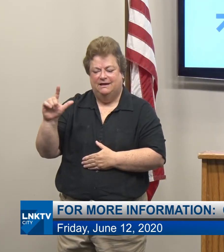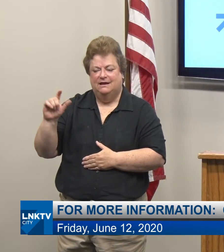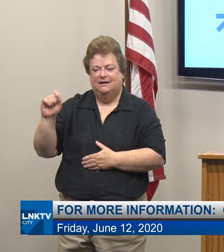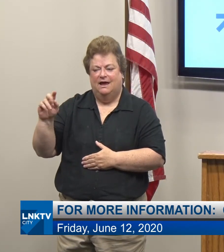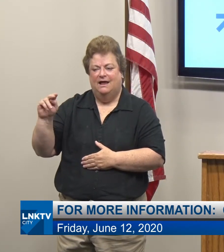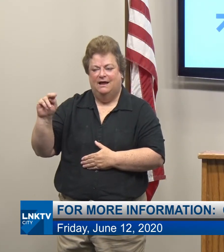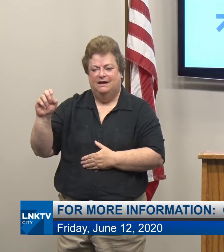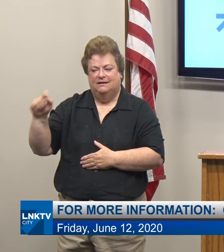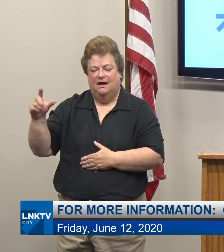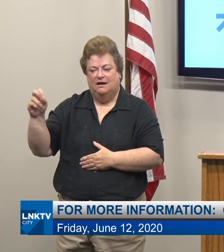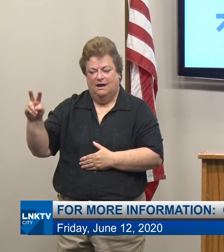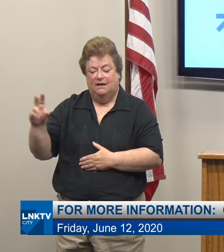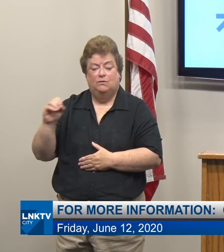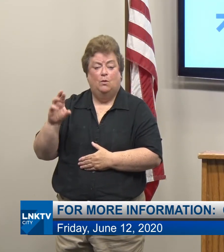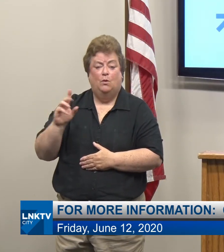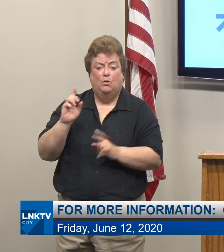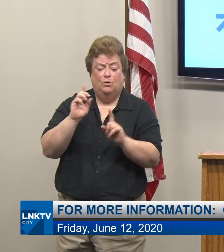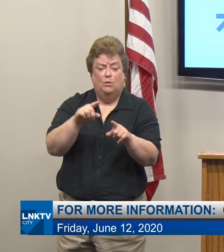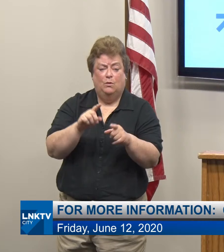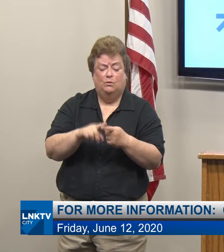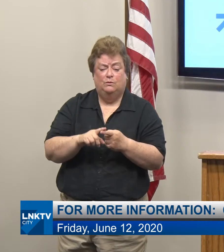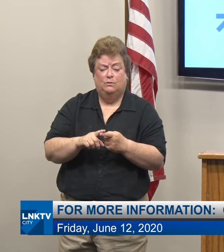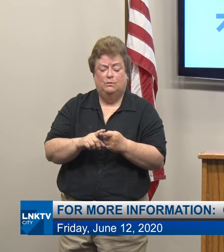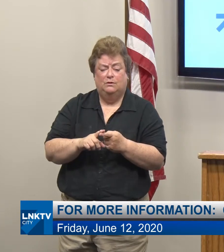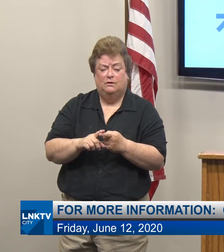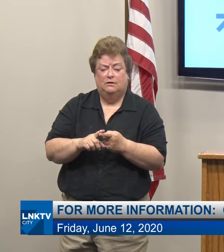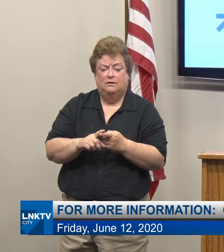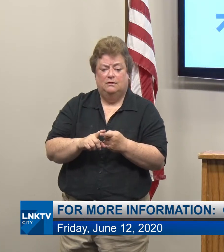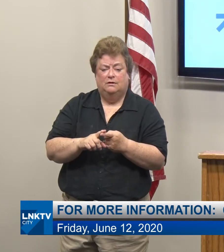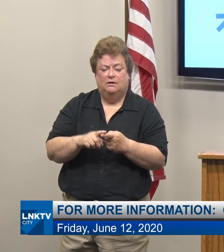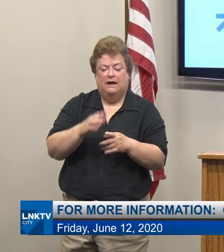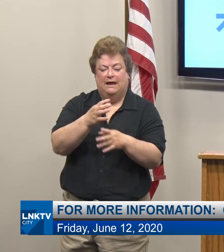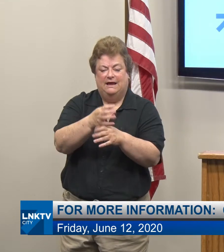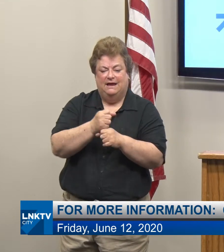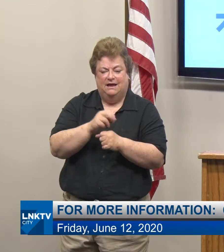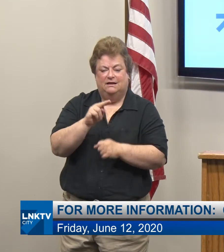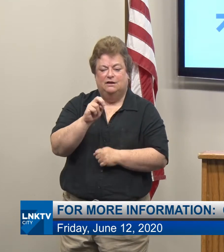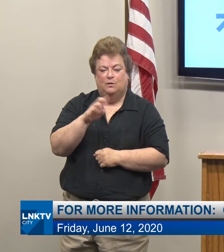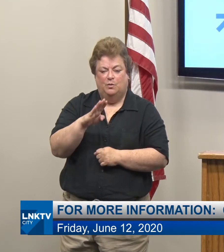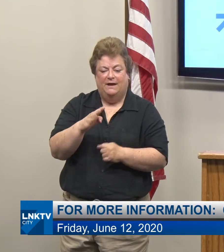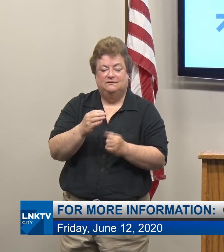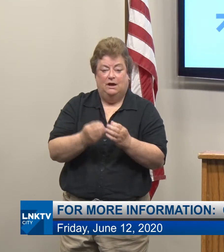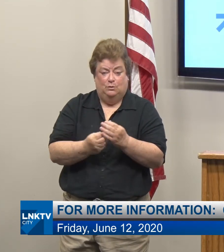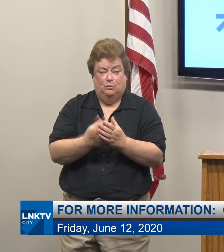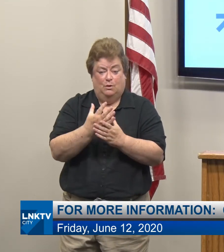covid19lincoln.ne.gov, or you can go to the